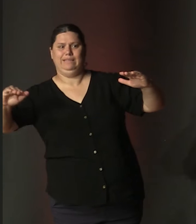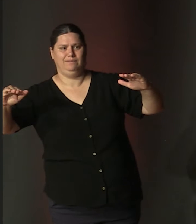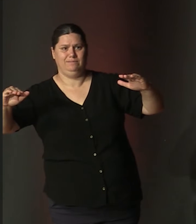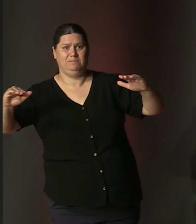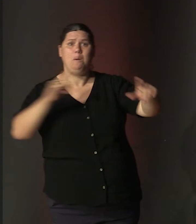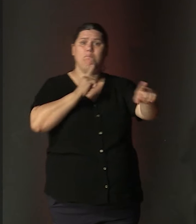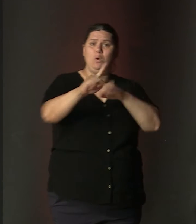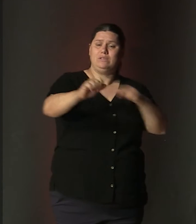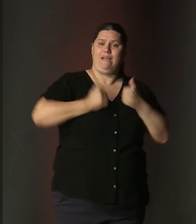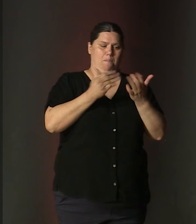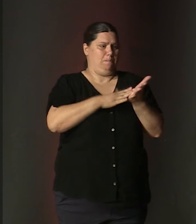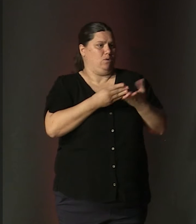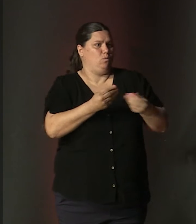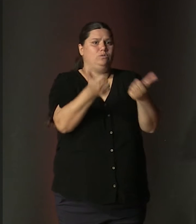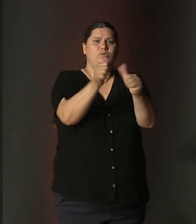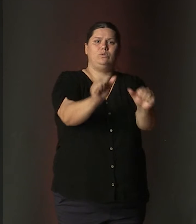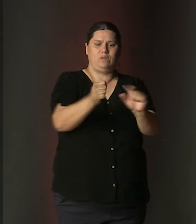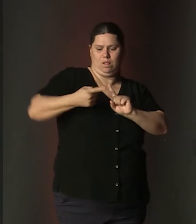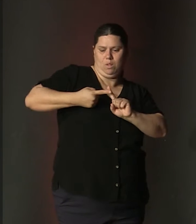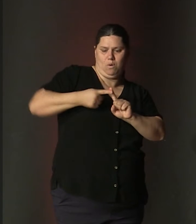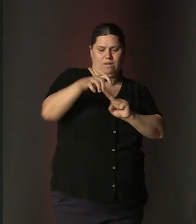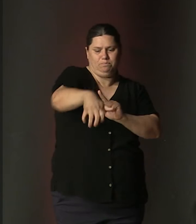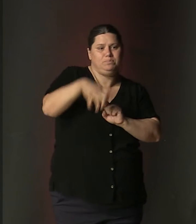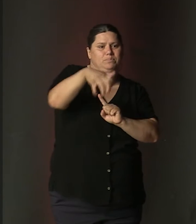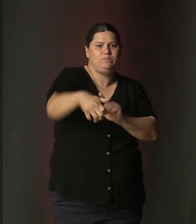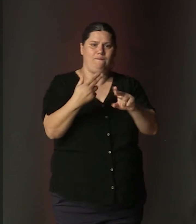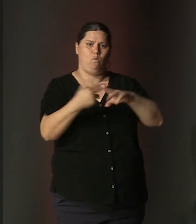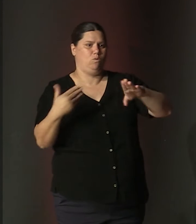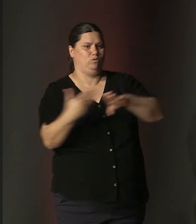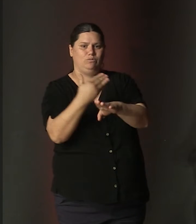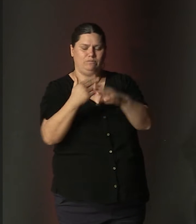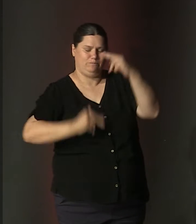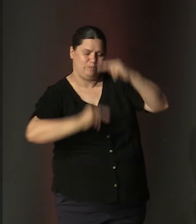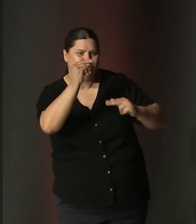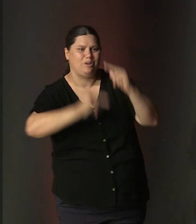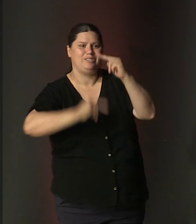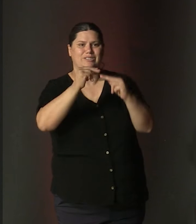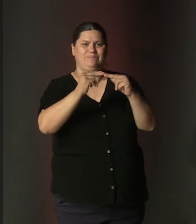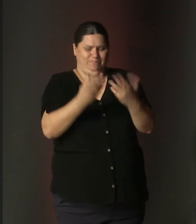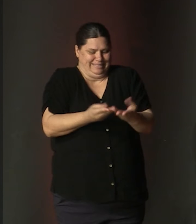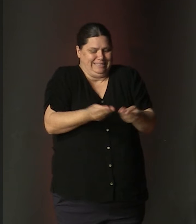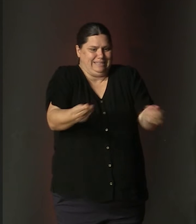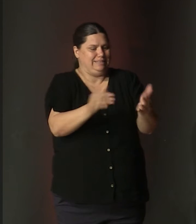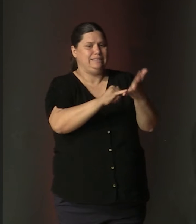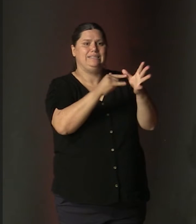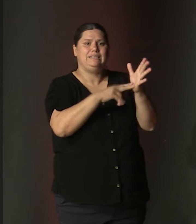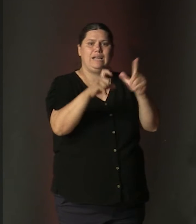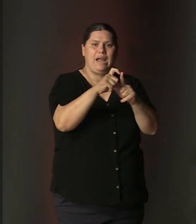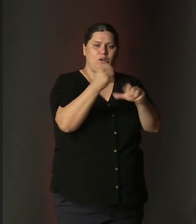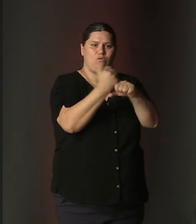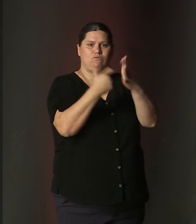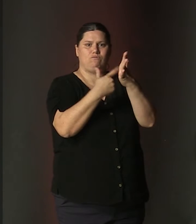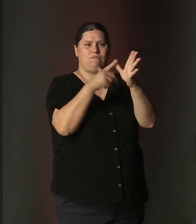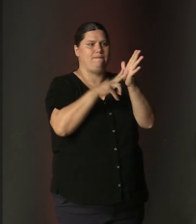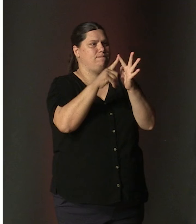Most of the minerals that we use as humans are locally mined construction materials and industrial minerals. The sand, gravel,